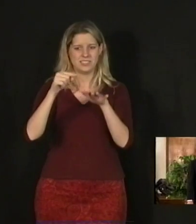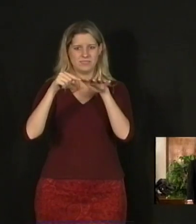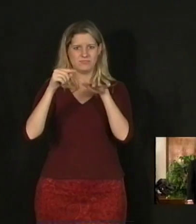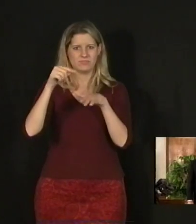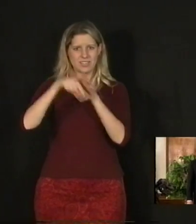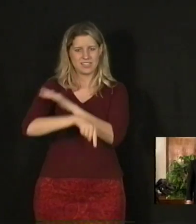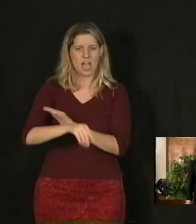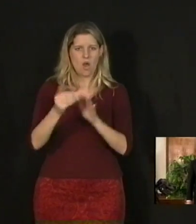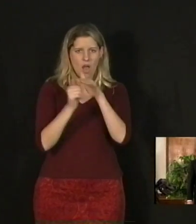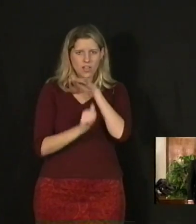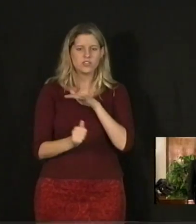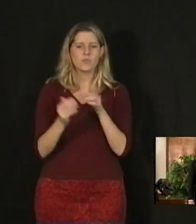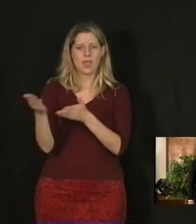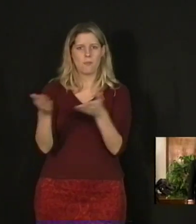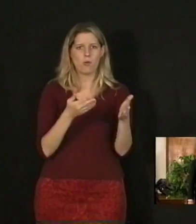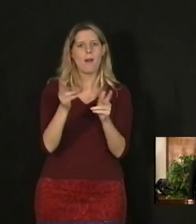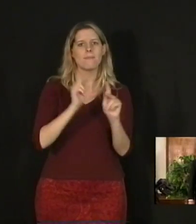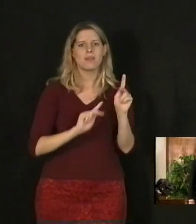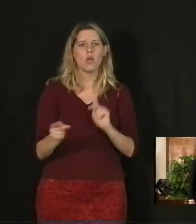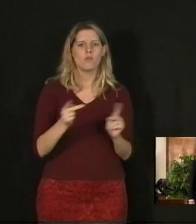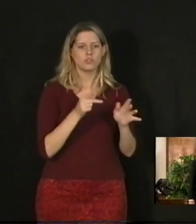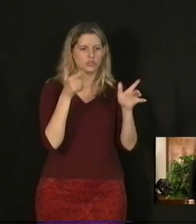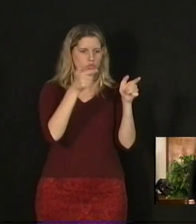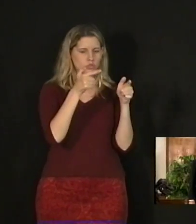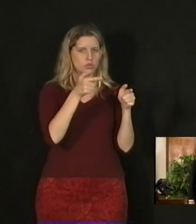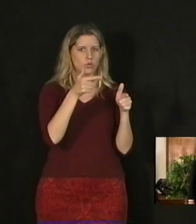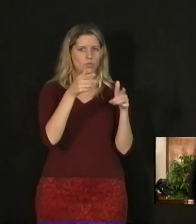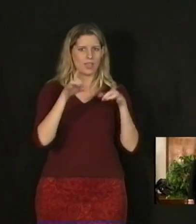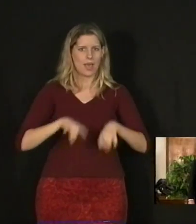stuff really happened. They thought they were just,